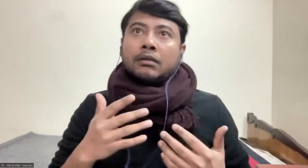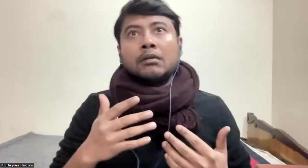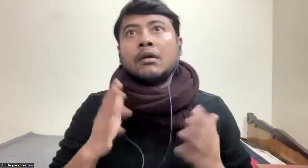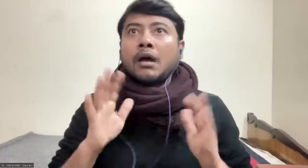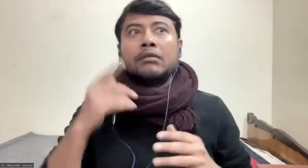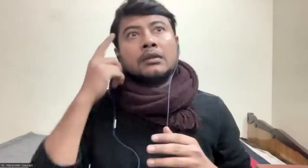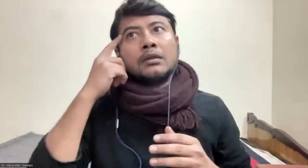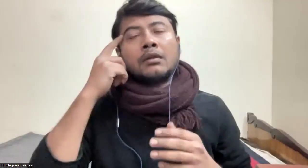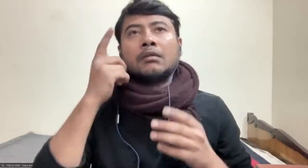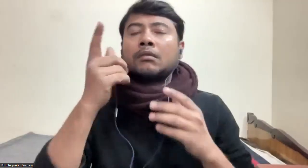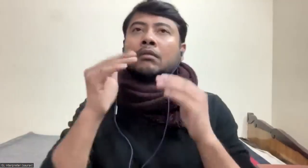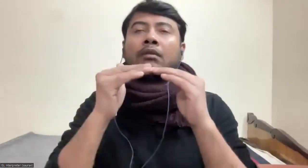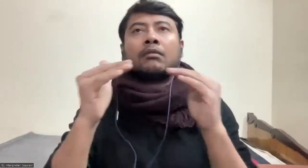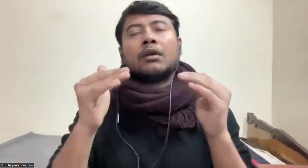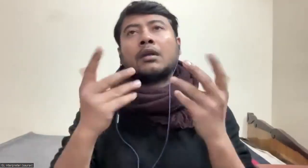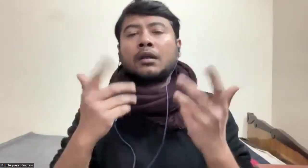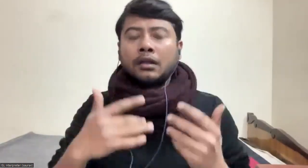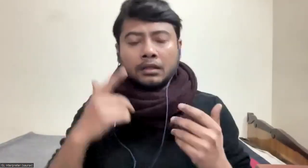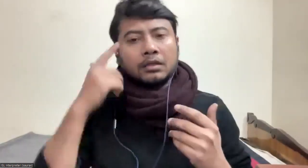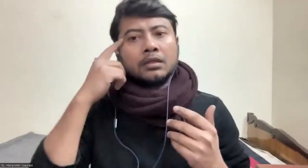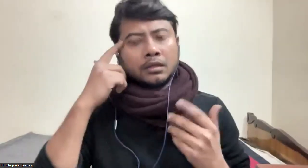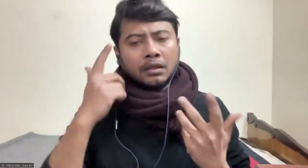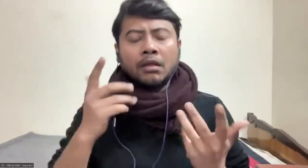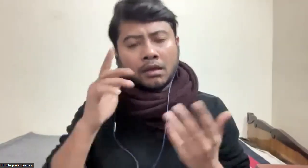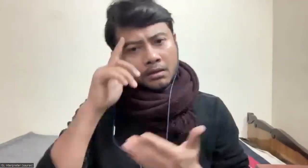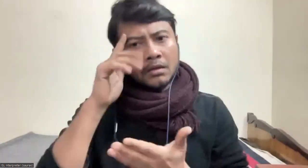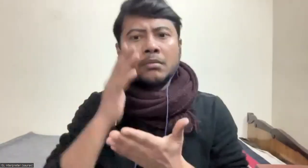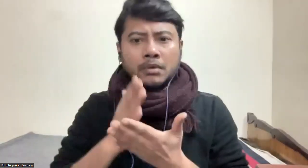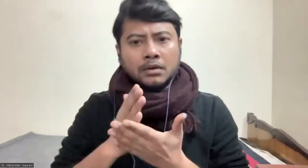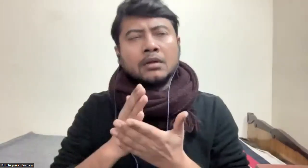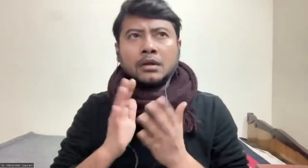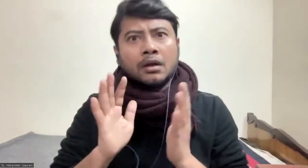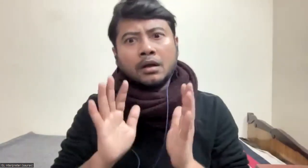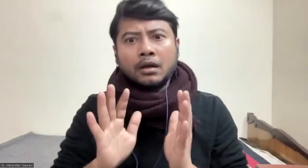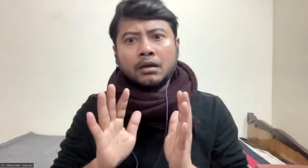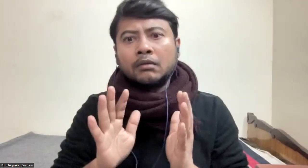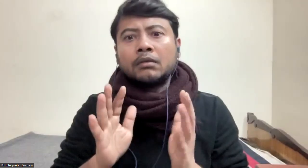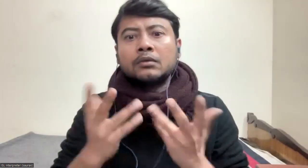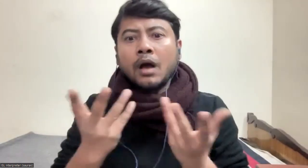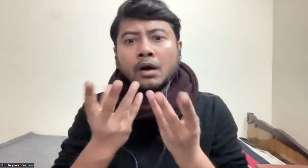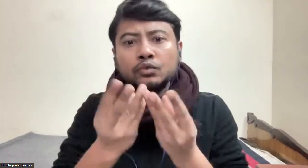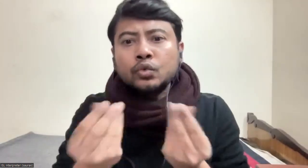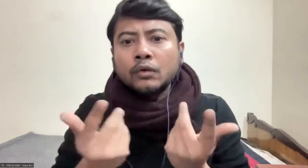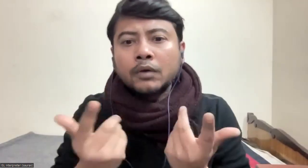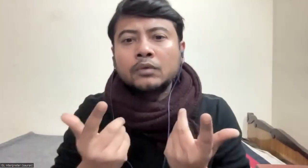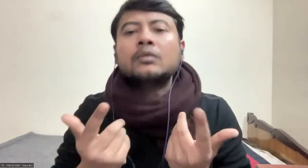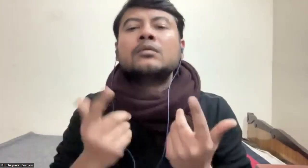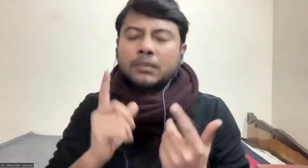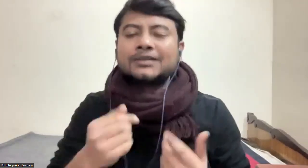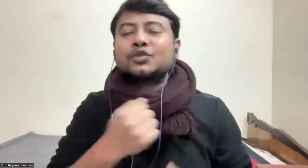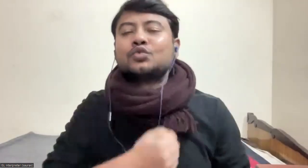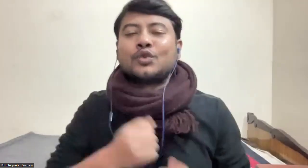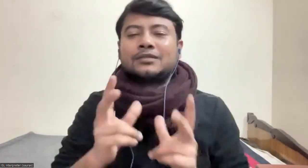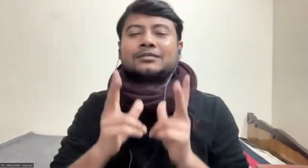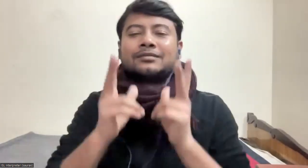so we should seek forgiveness. We should say sorry while we are chanting that, oh God, please forgive us that